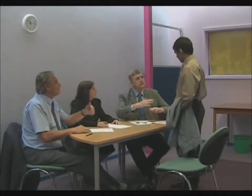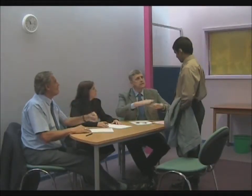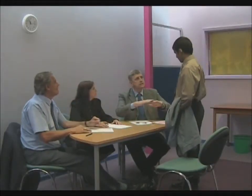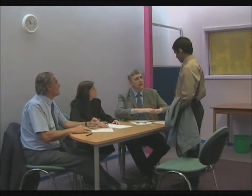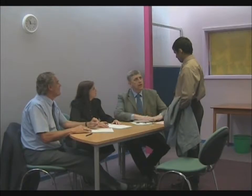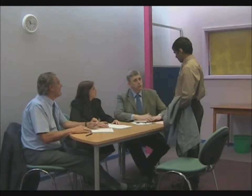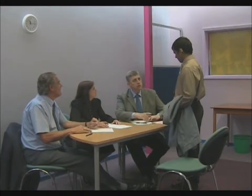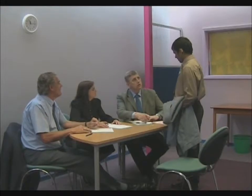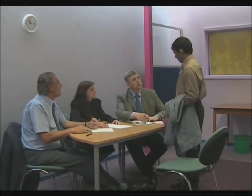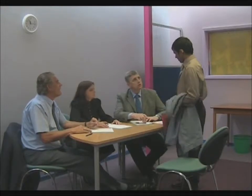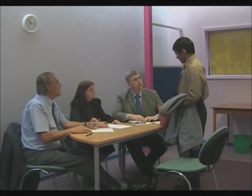Please sit down.